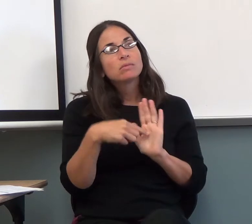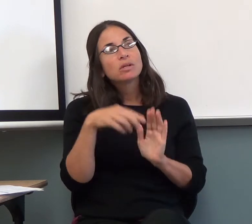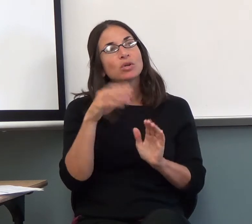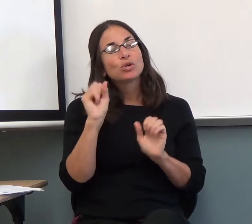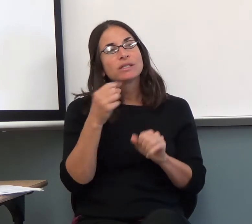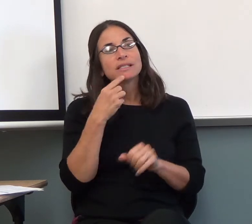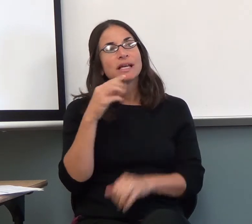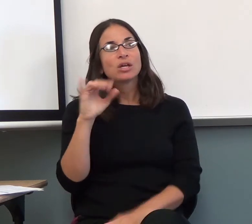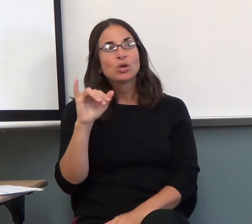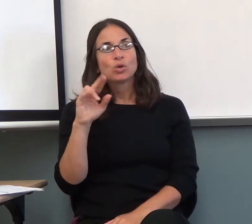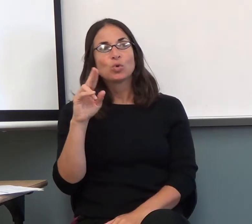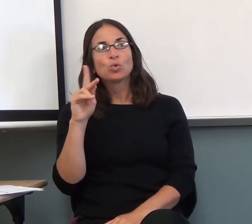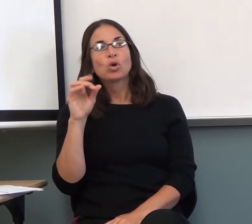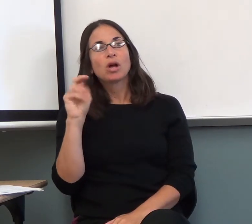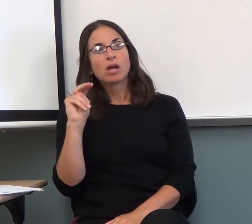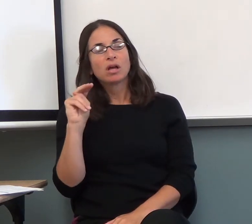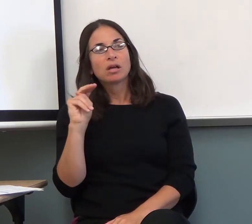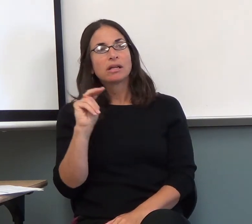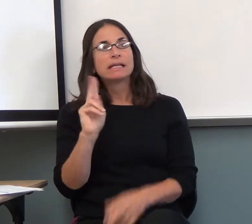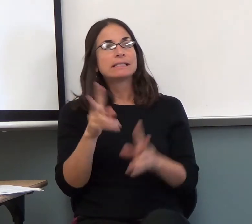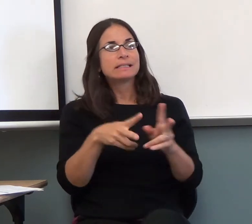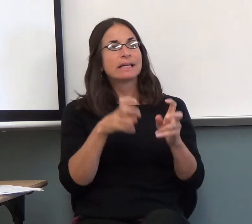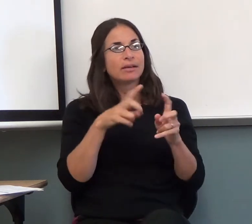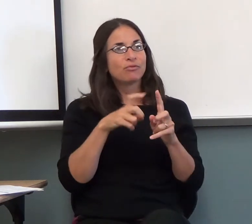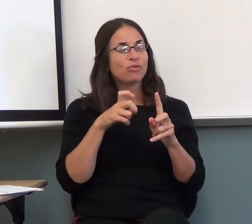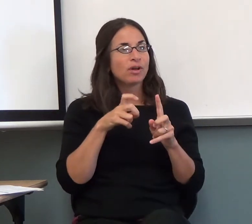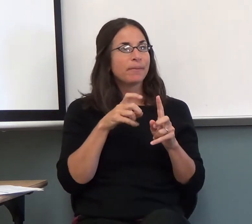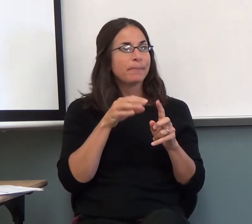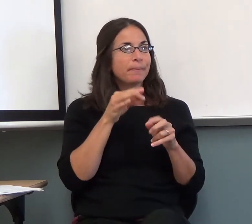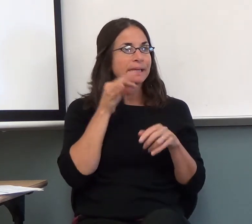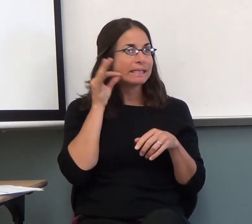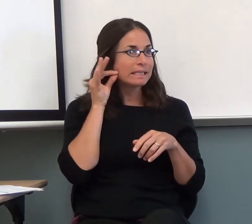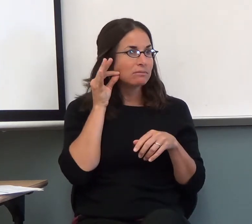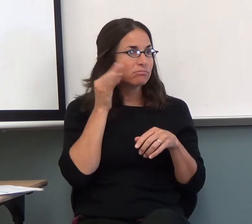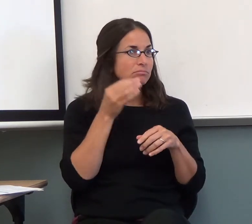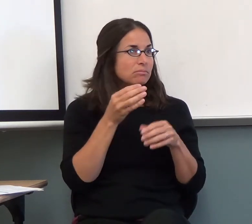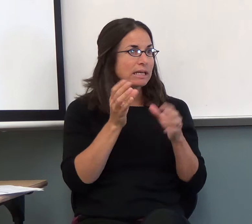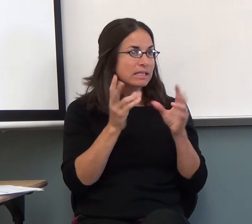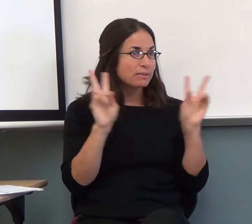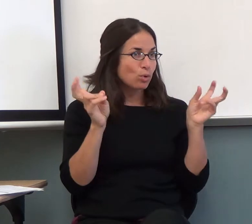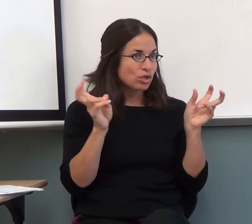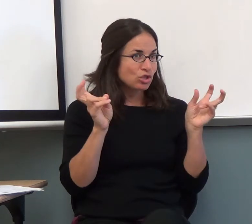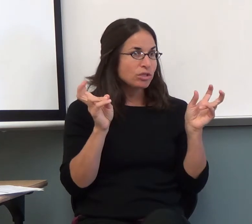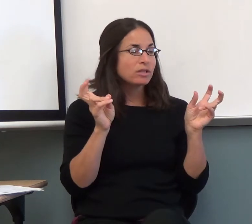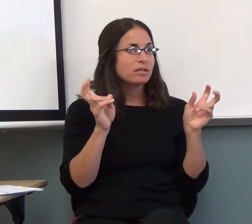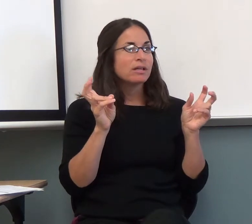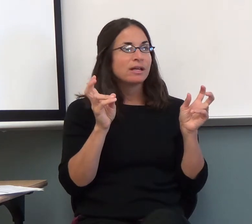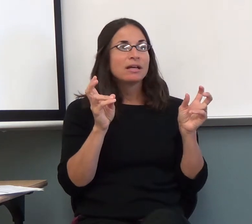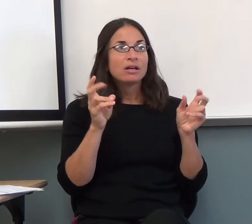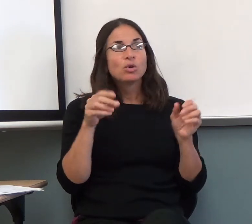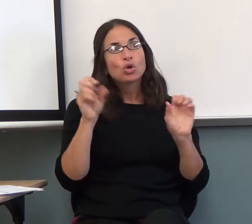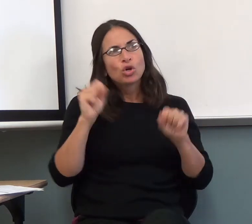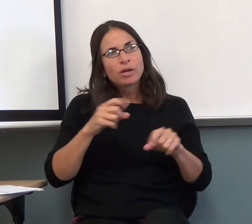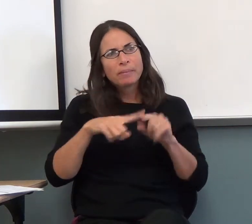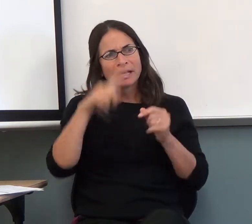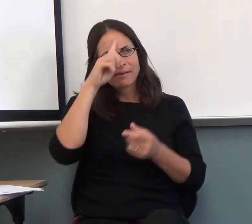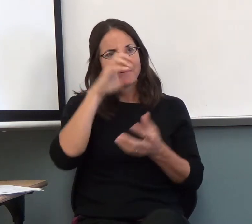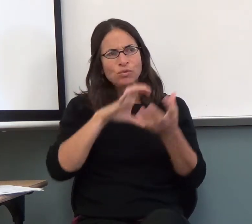is taken from an Indian expression? We could, but it would be confusing to our reader because the word Yukon means